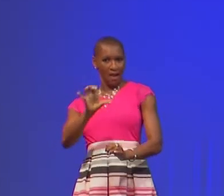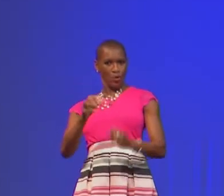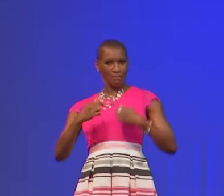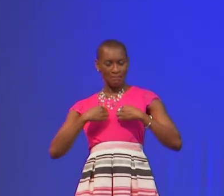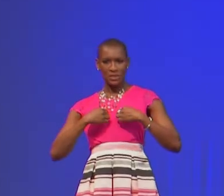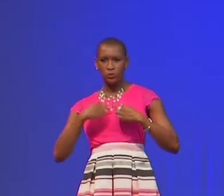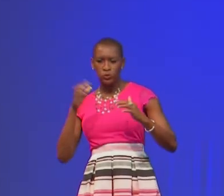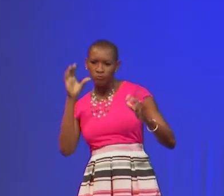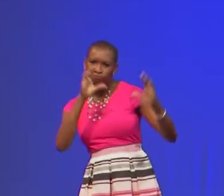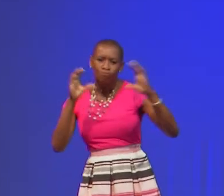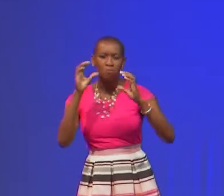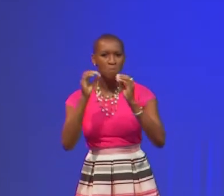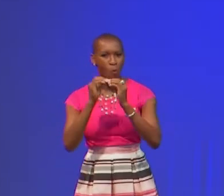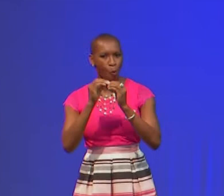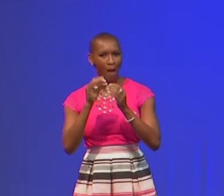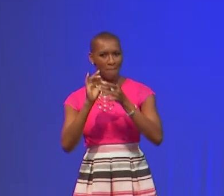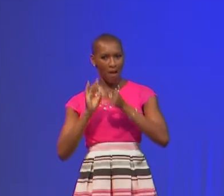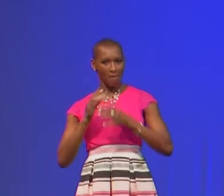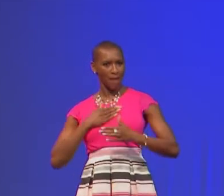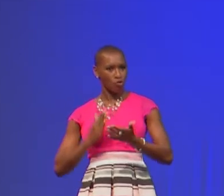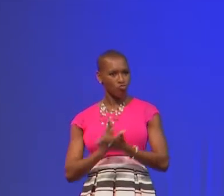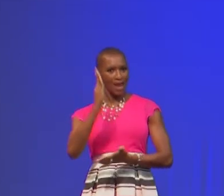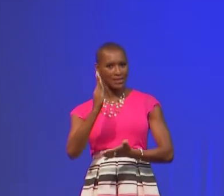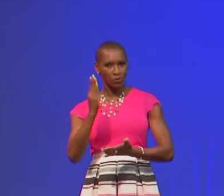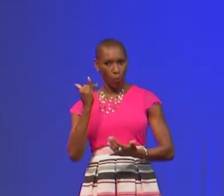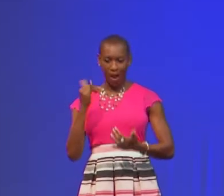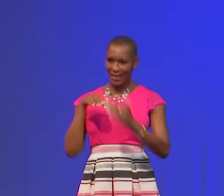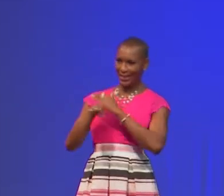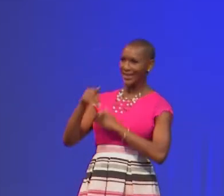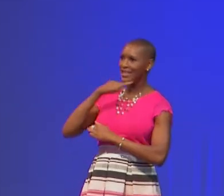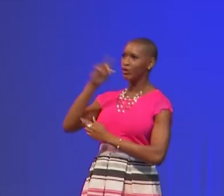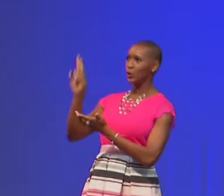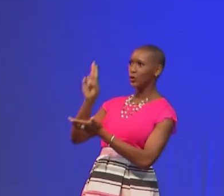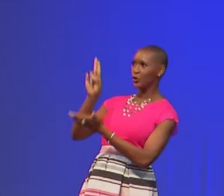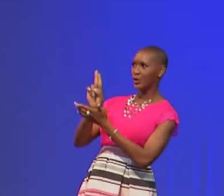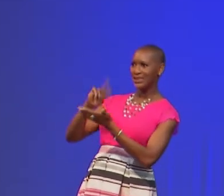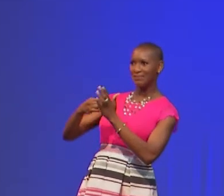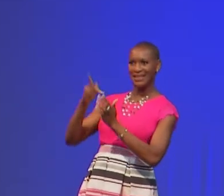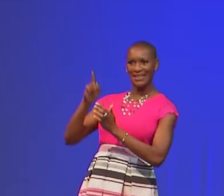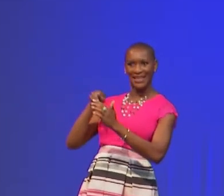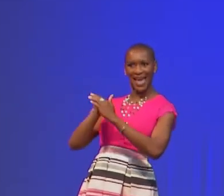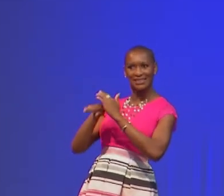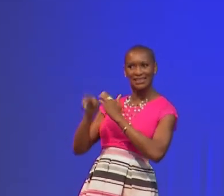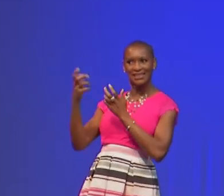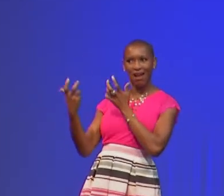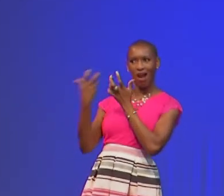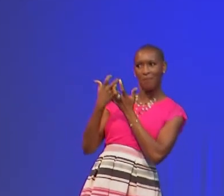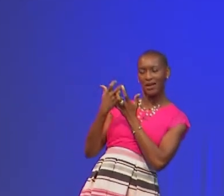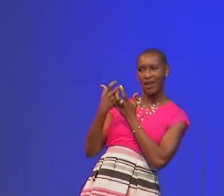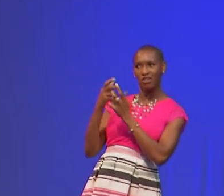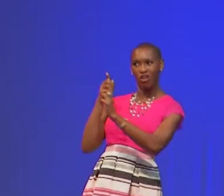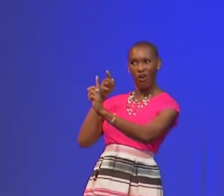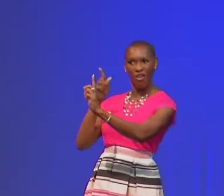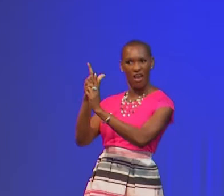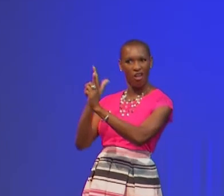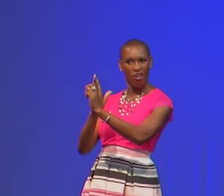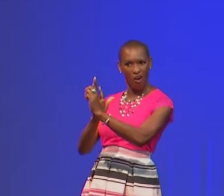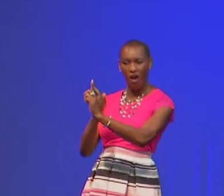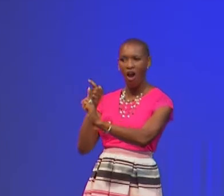depth, the importance, and the power of the ADA. And I began to explore what that meant to me as a student